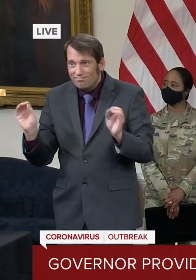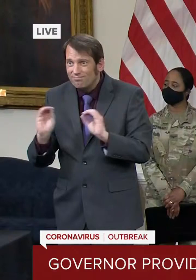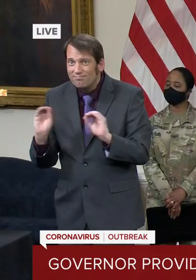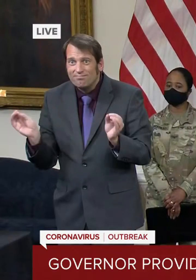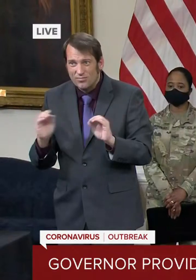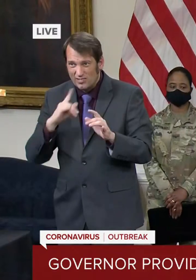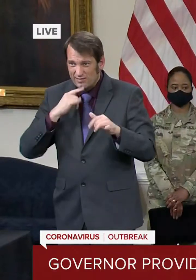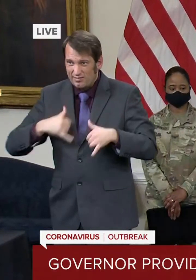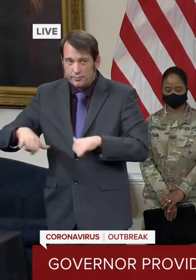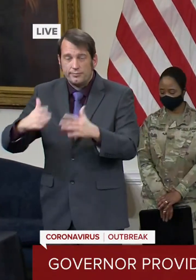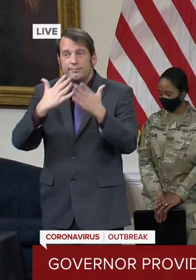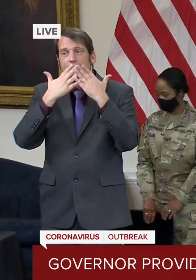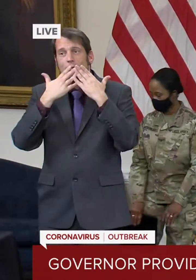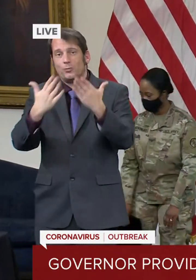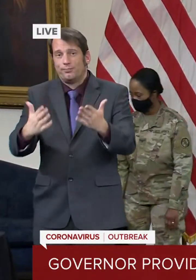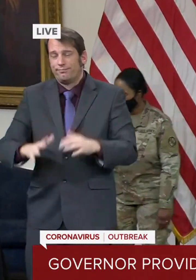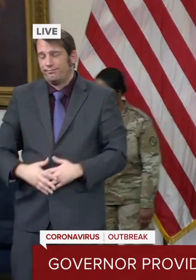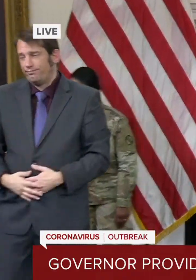Thank you. All right, thank you.